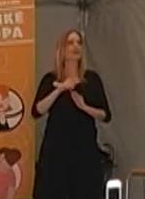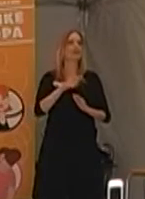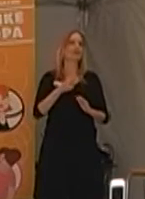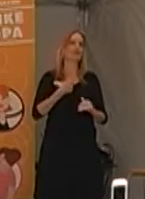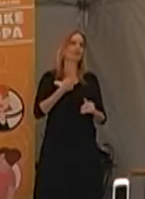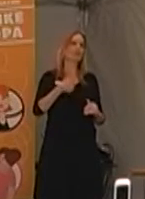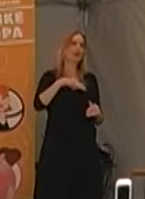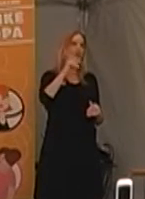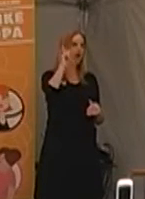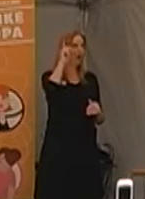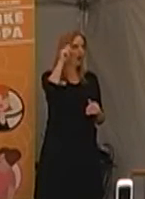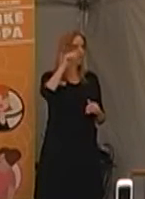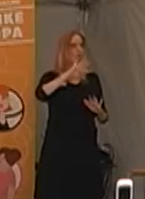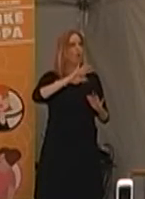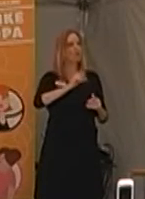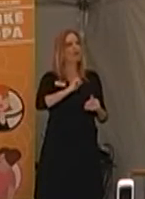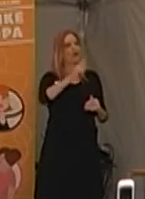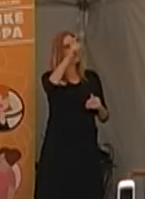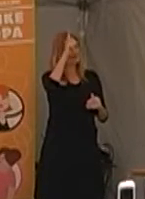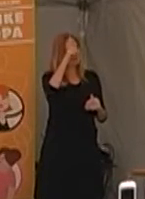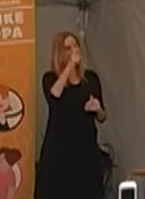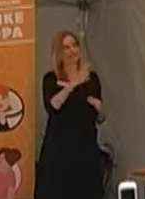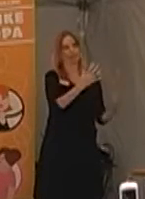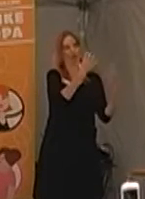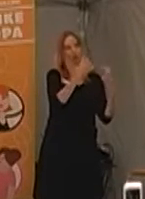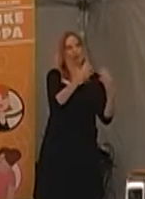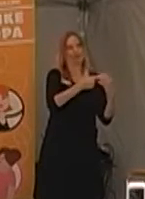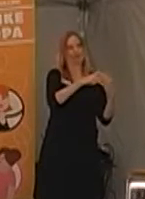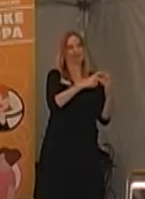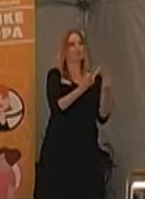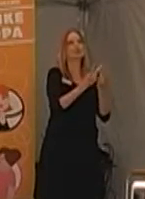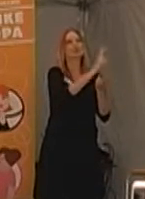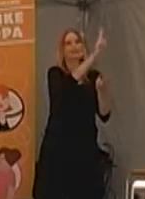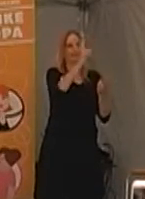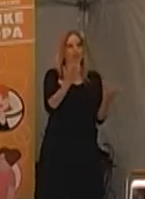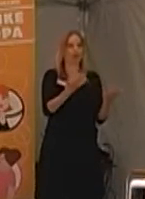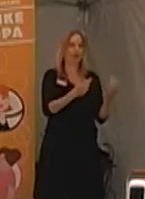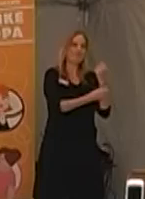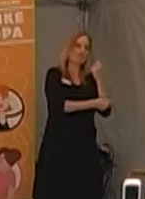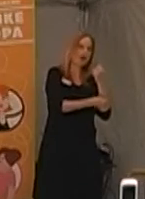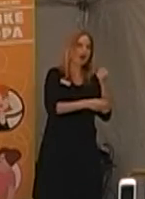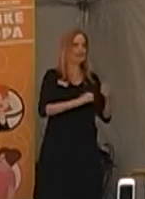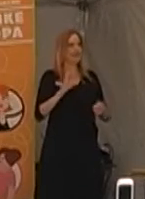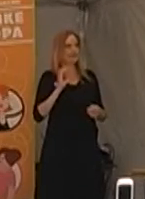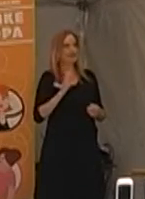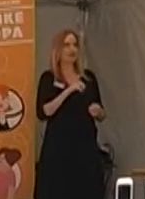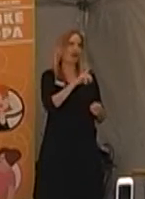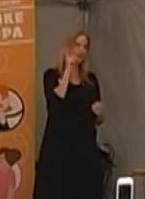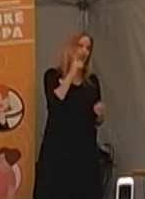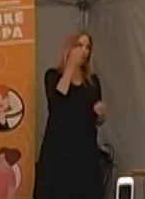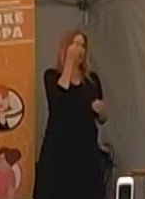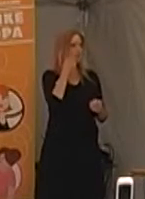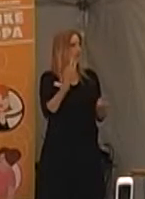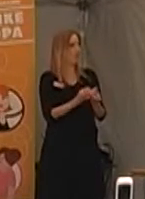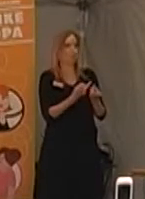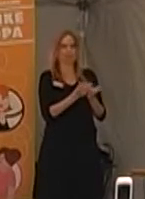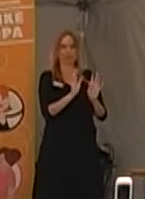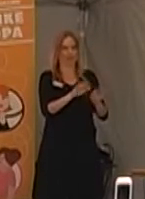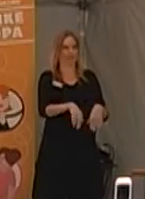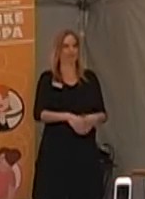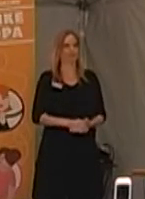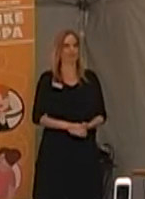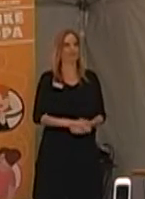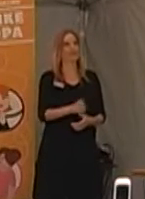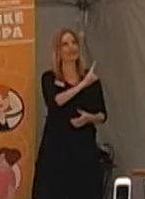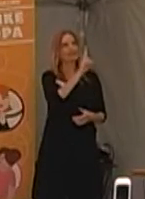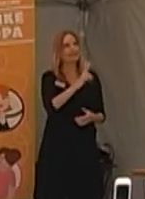that takes care of you, no matter who you are, I mean, rich or poor, doesn't matter, young or old, doesn't matter, somebody